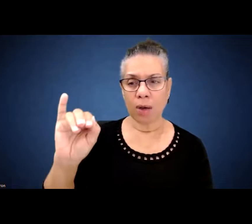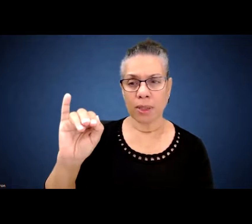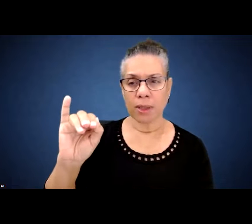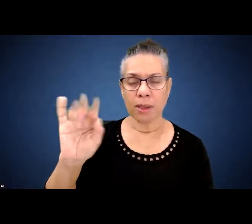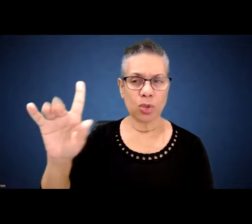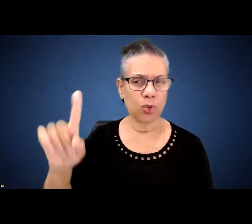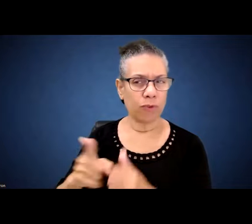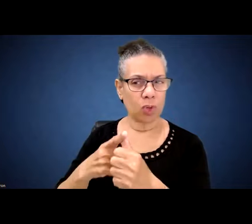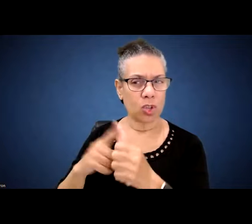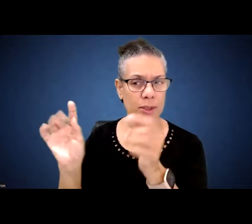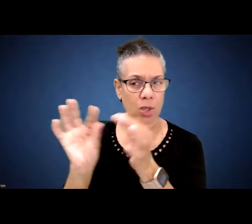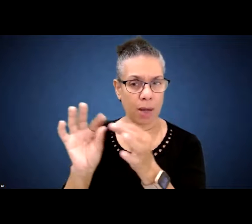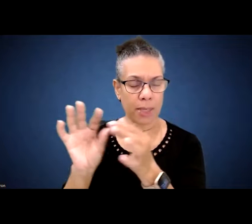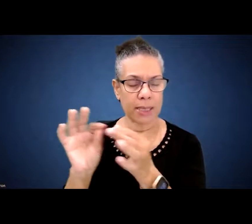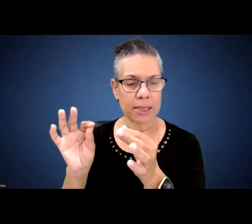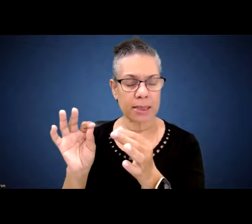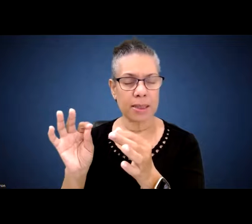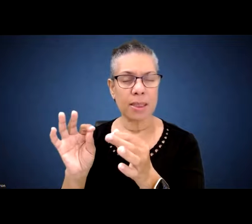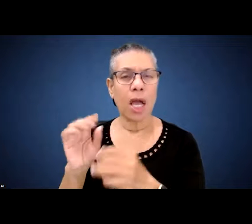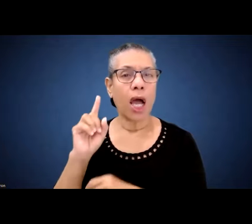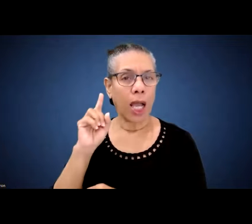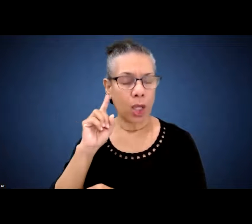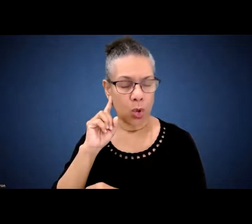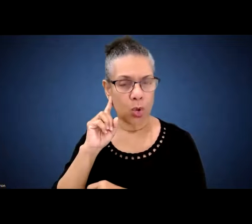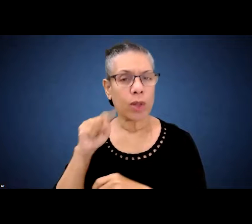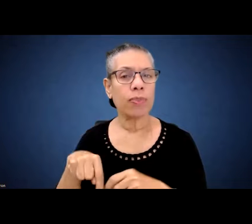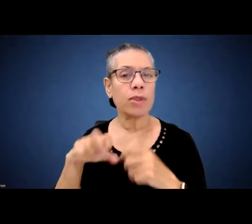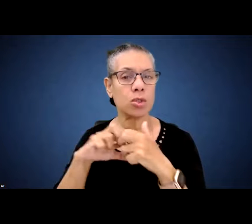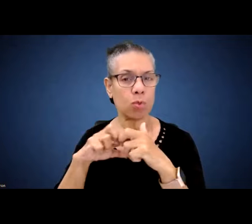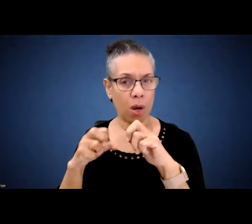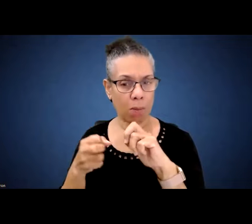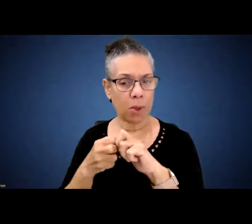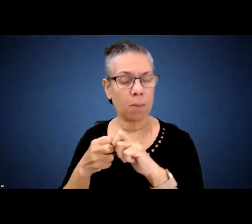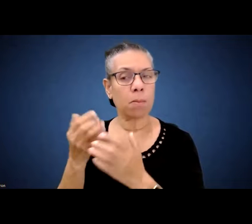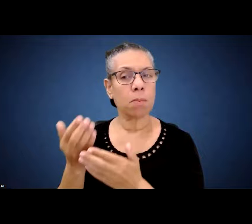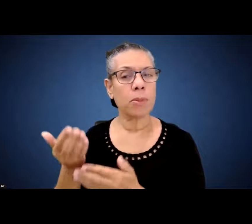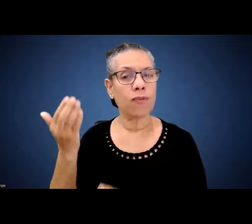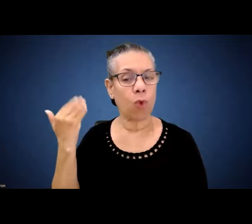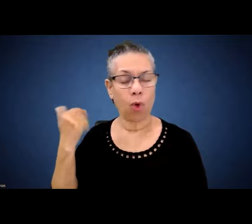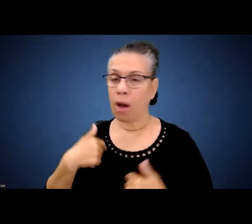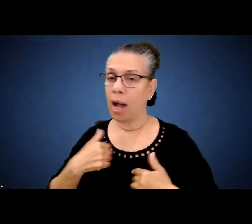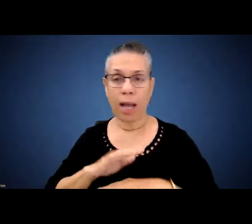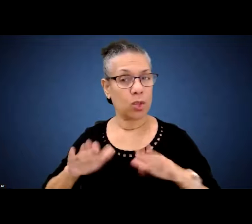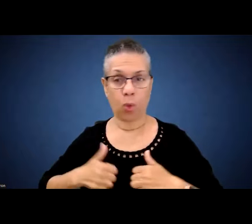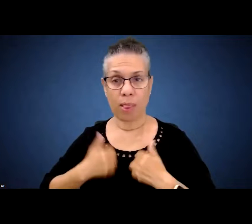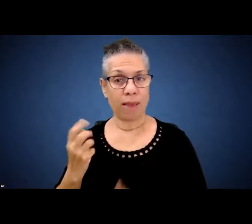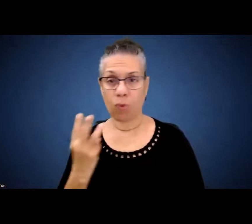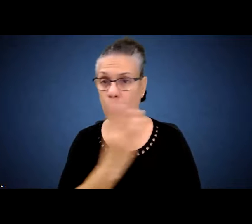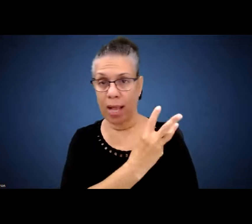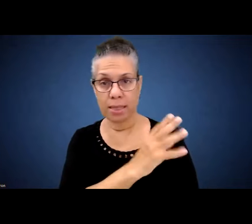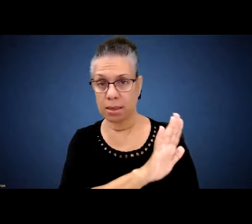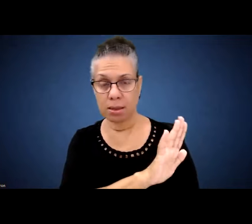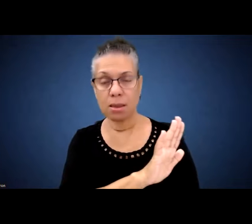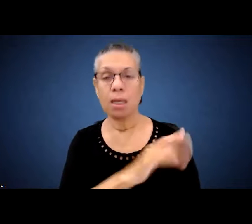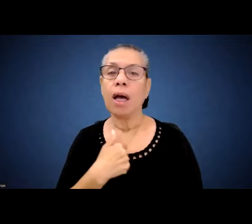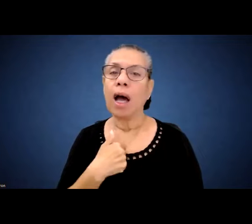first. I've heard these issues before. I don't live out west, and I would